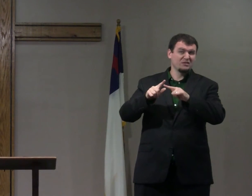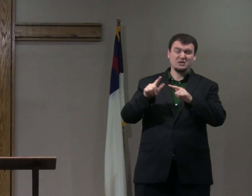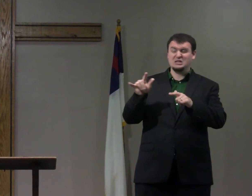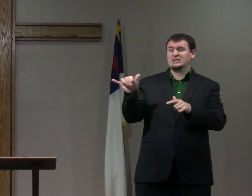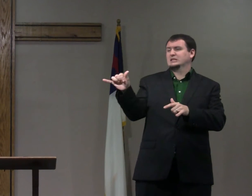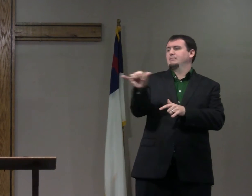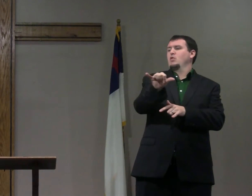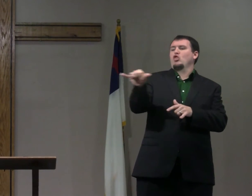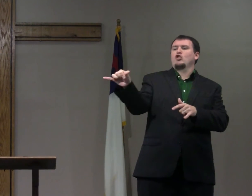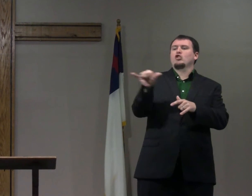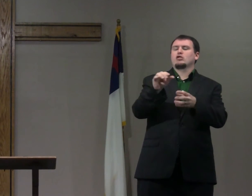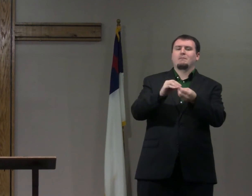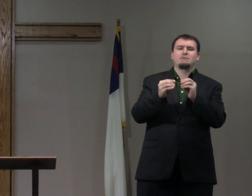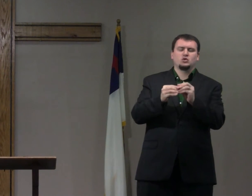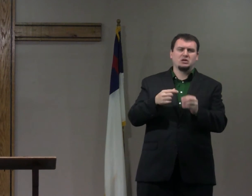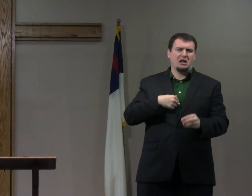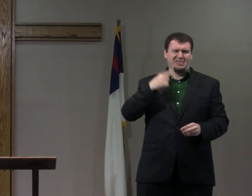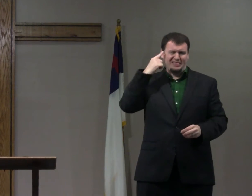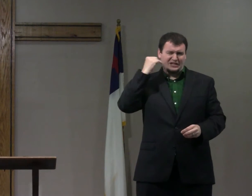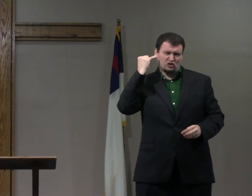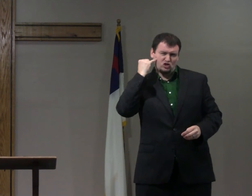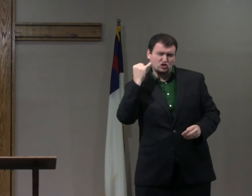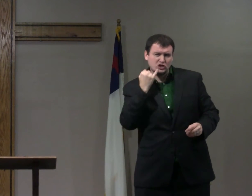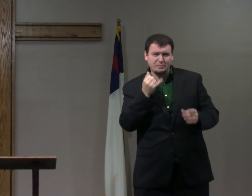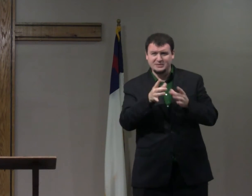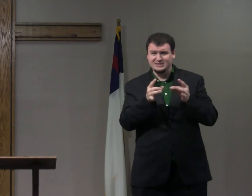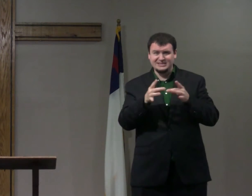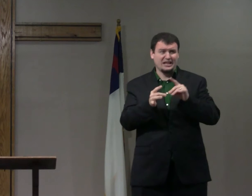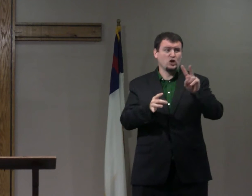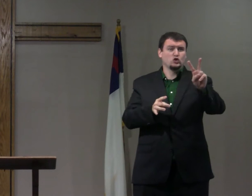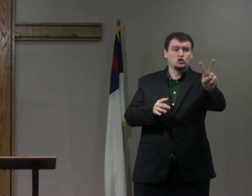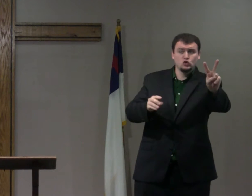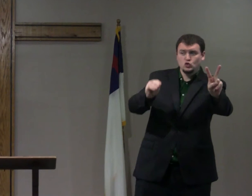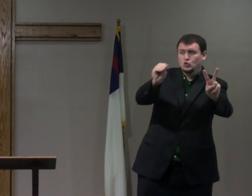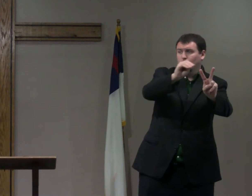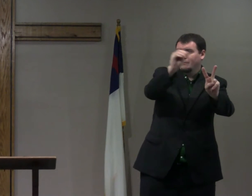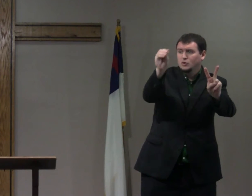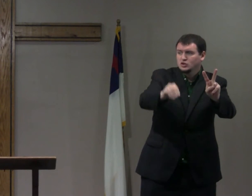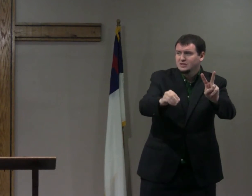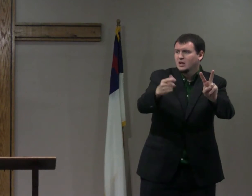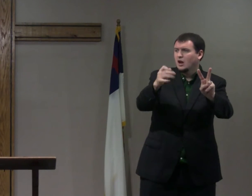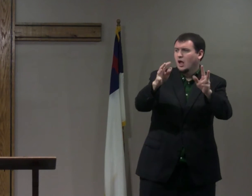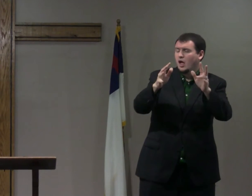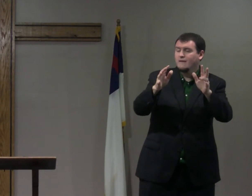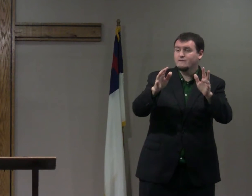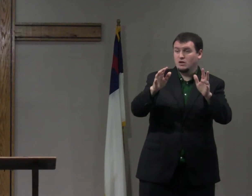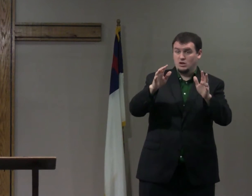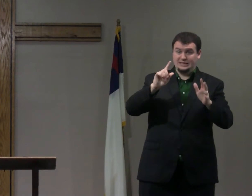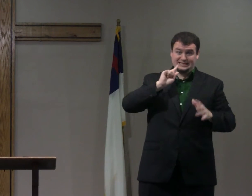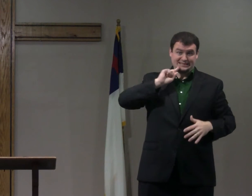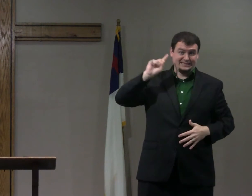have heard of Jesus? Both Jim Sloan and Rebecca had this about the same numbers. Jim Sohn